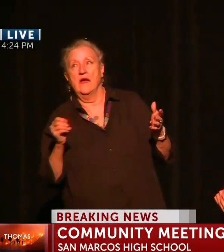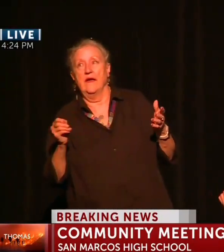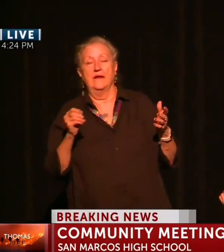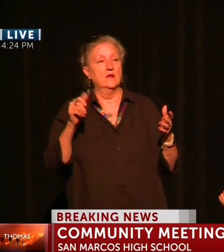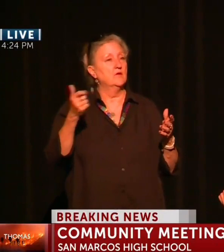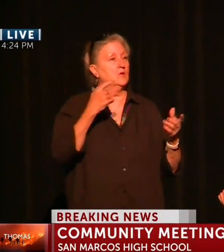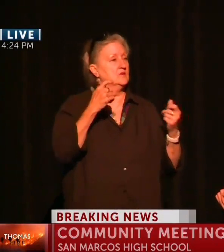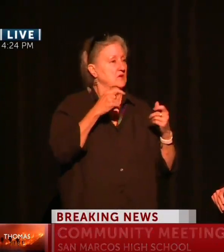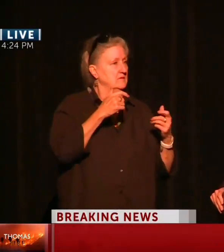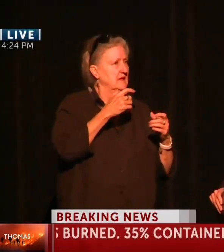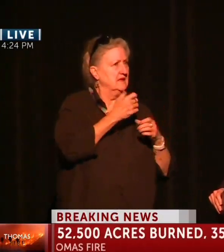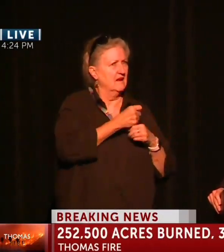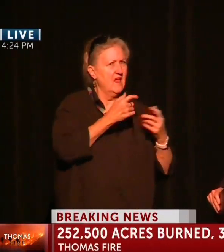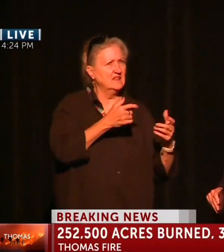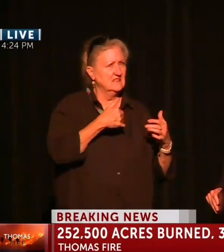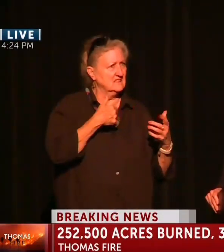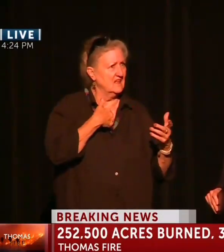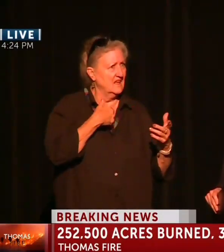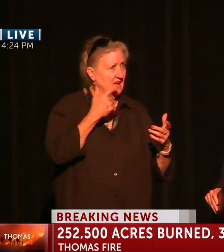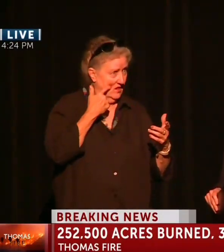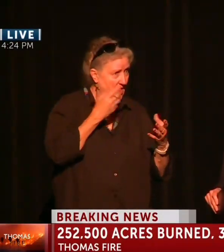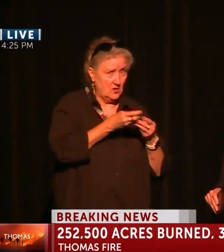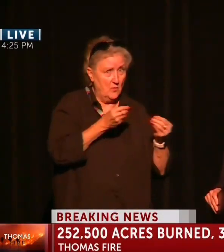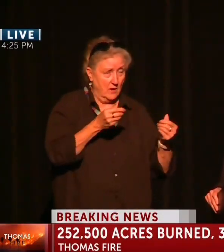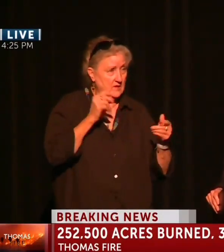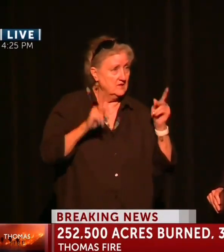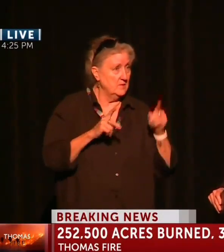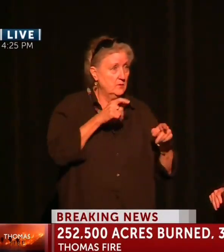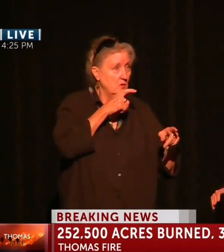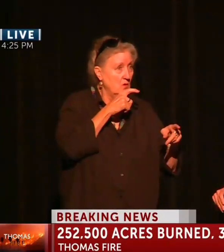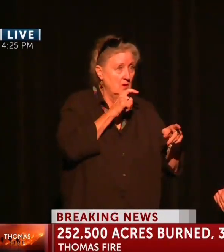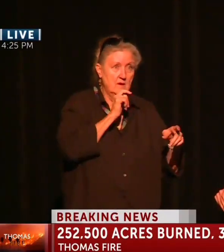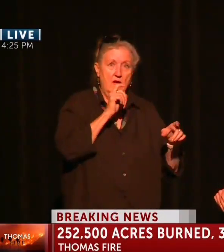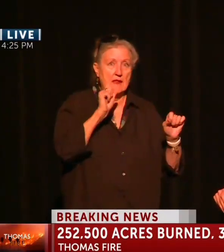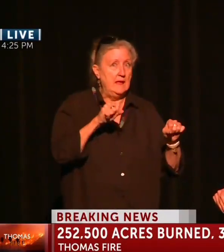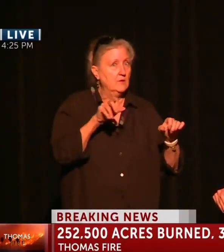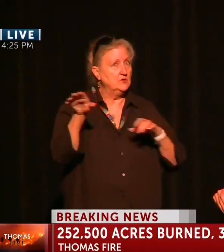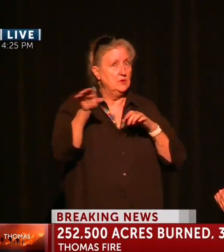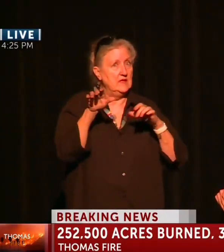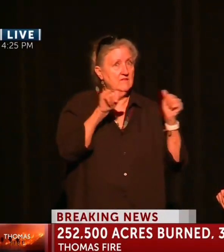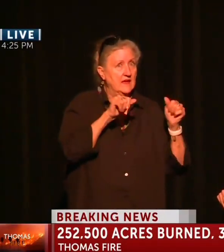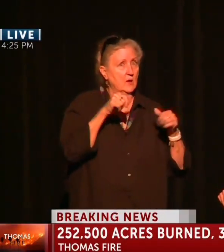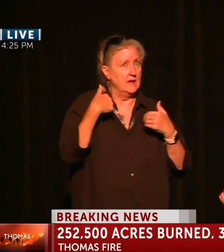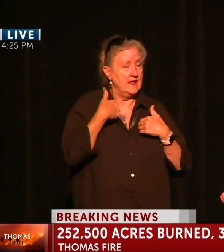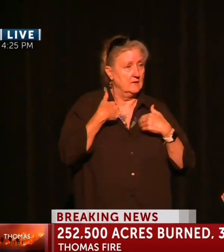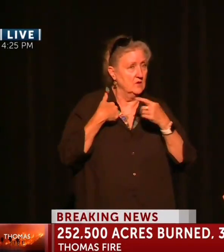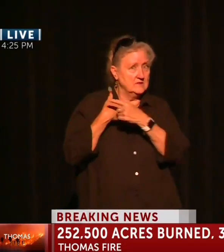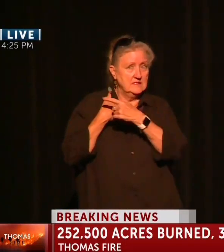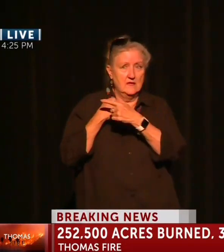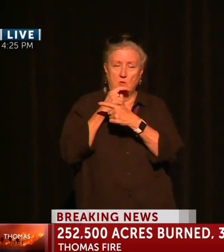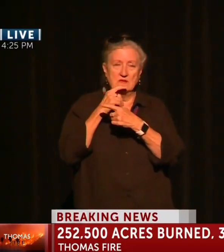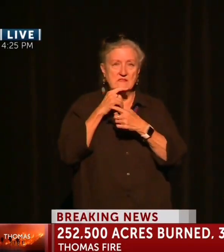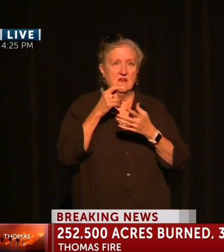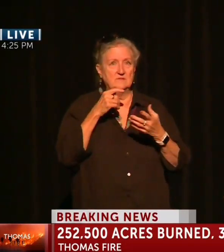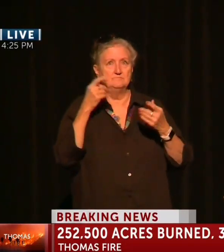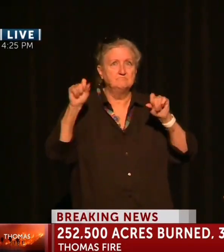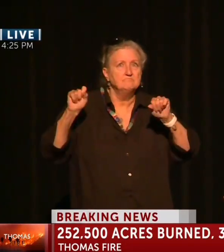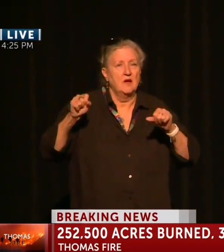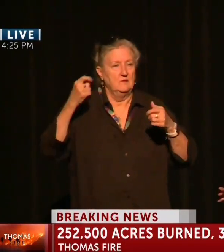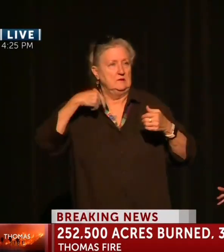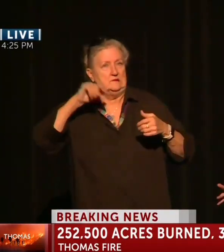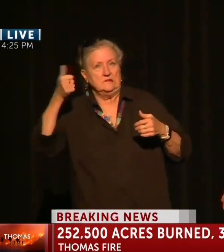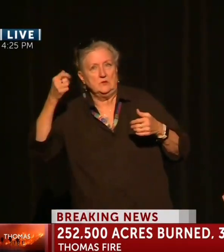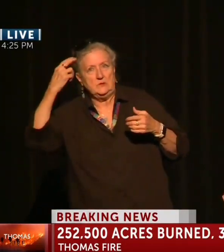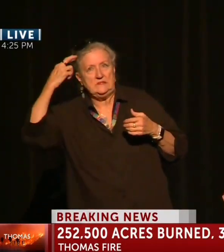And the other question we've been getting a lot is there are a lot of properties and people who were not able to evacuate their animals. It wasn't feasible for one reason or